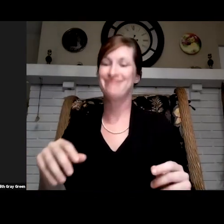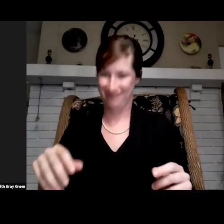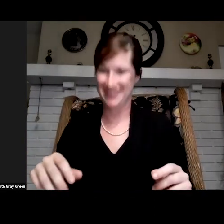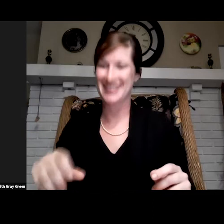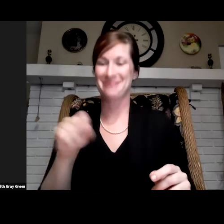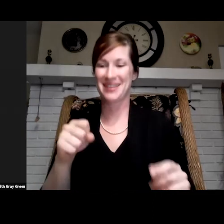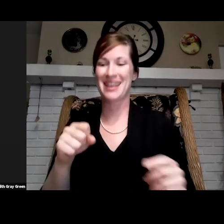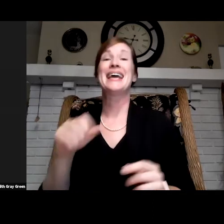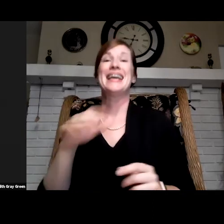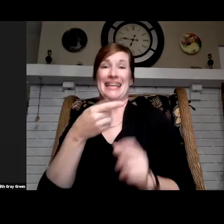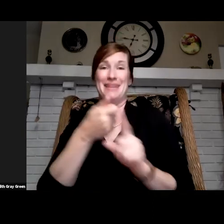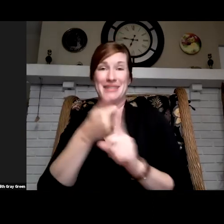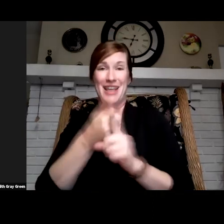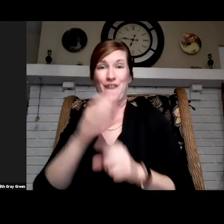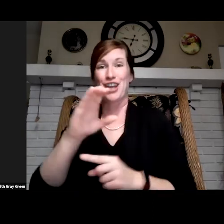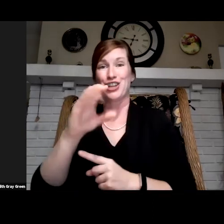great-great-great-grandfather,